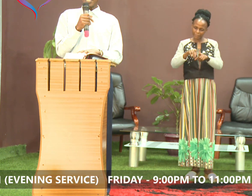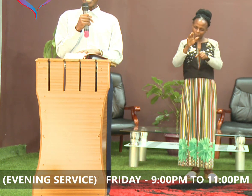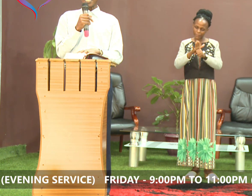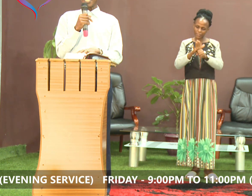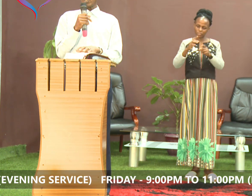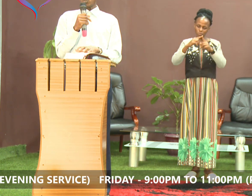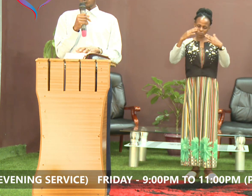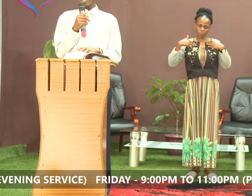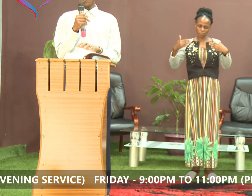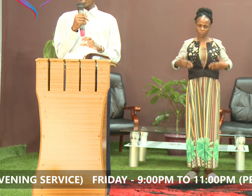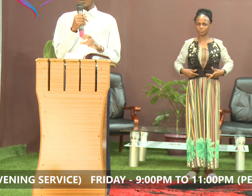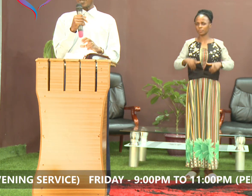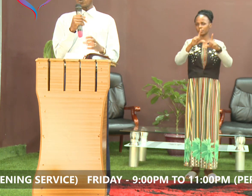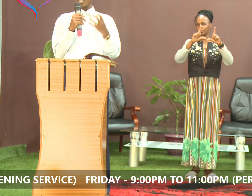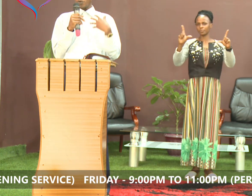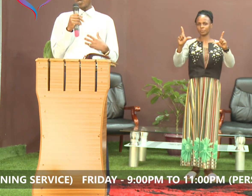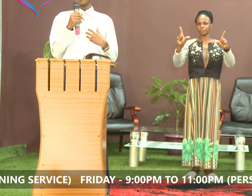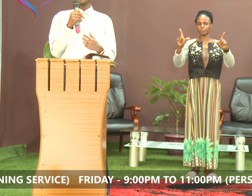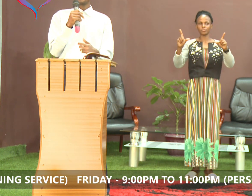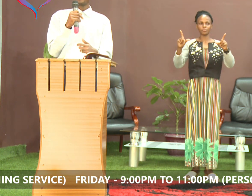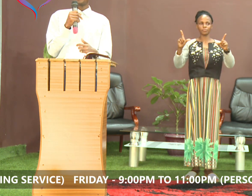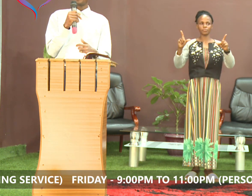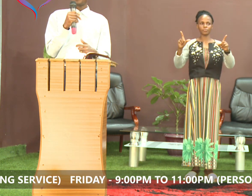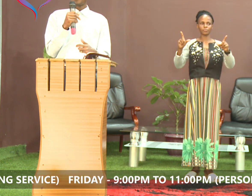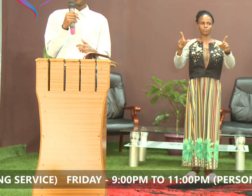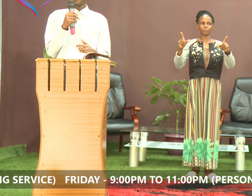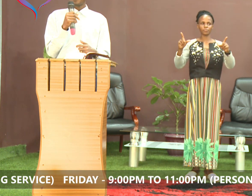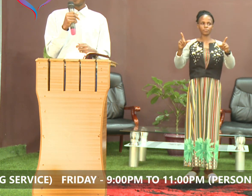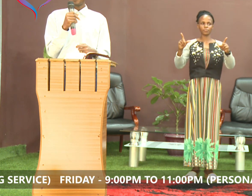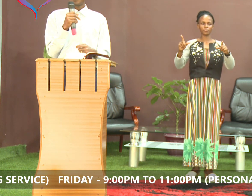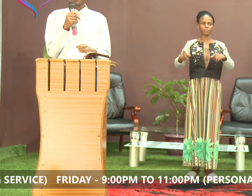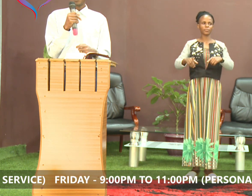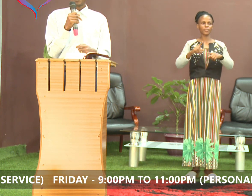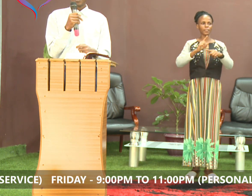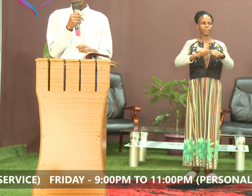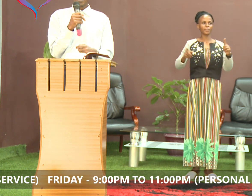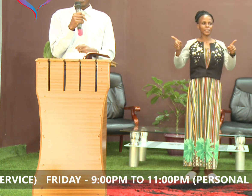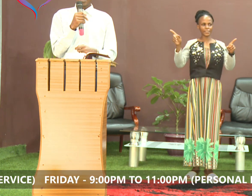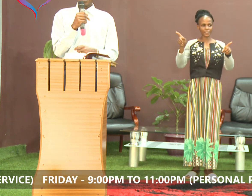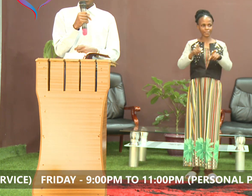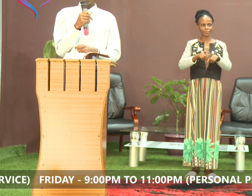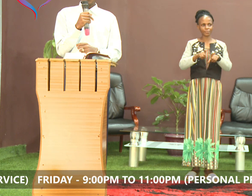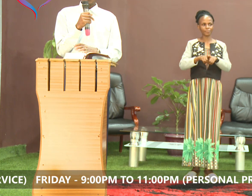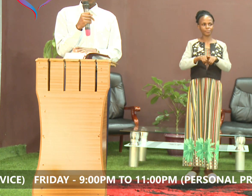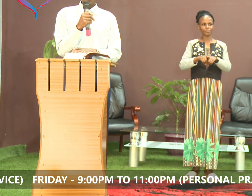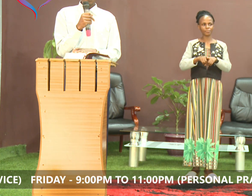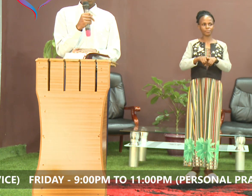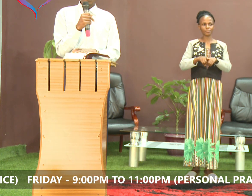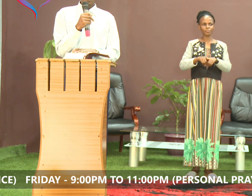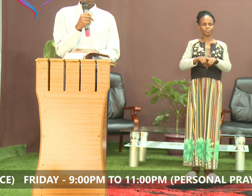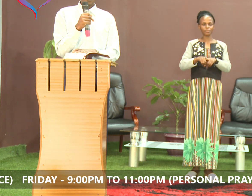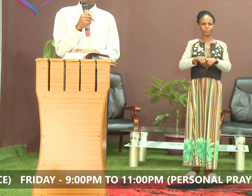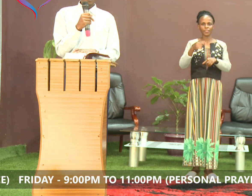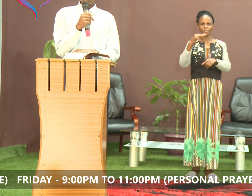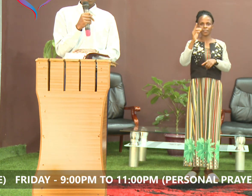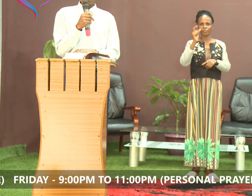ate wetegereze nnyo ne kwebyo ebitogeddwa. But the paraverbal is important. If someone says, singa omuntu